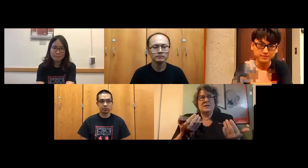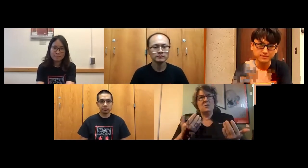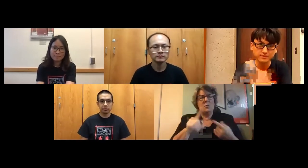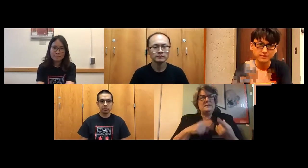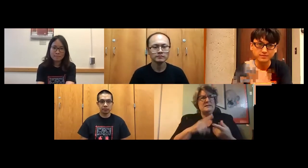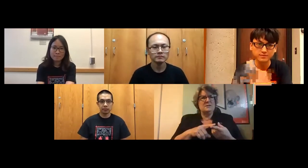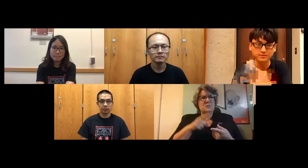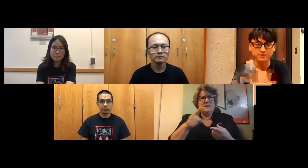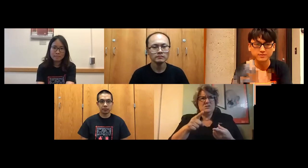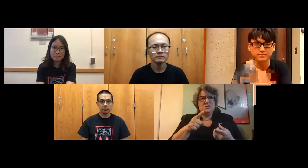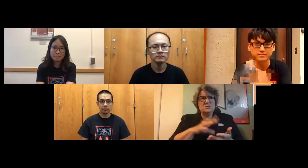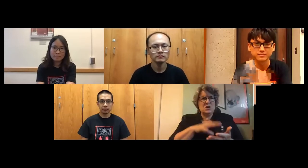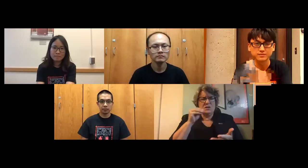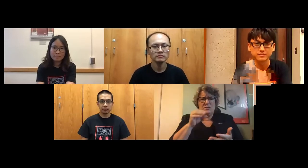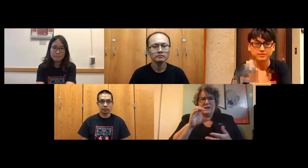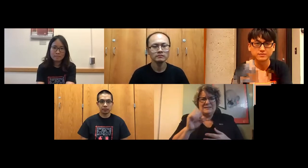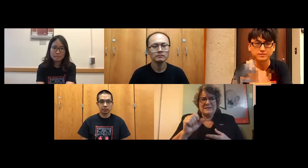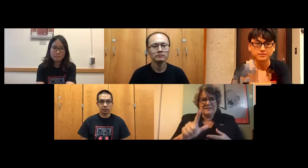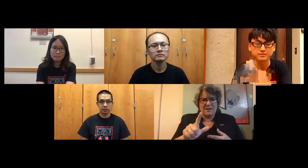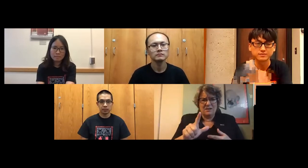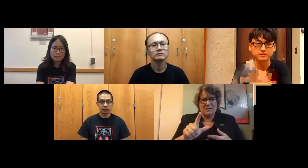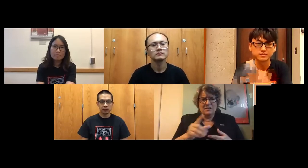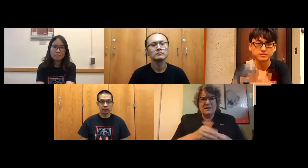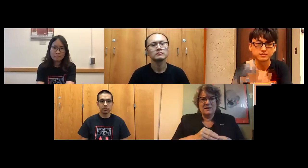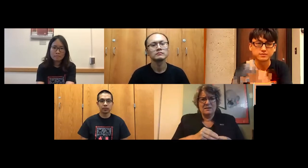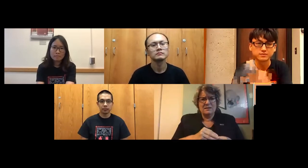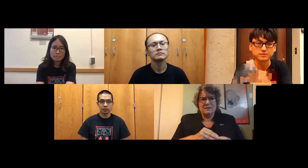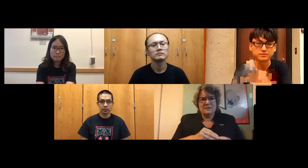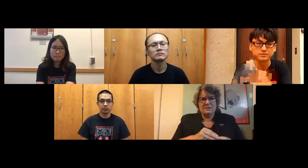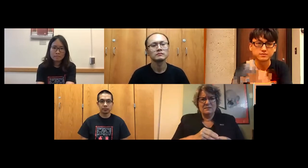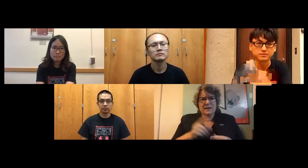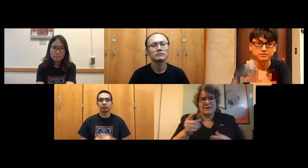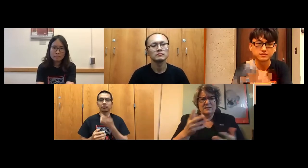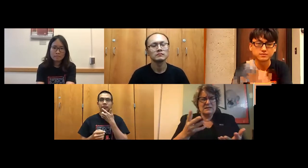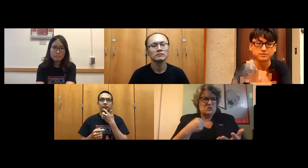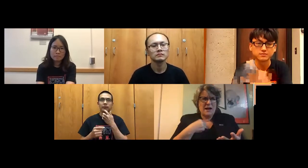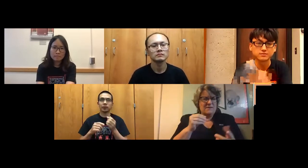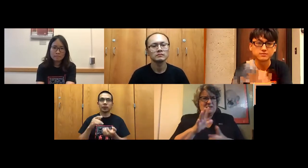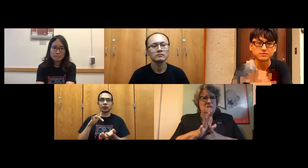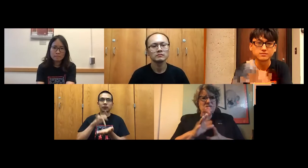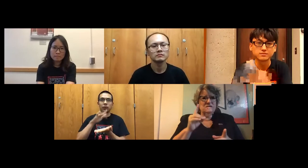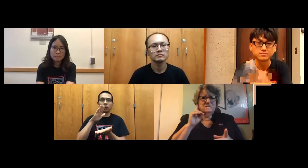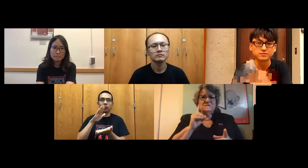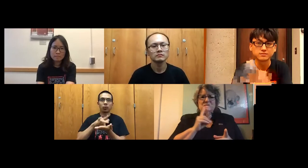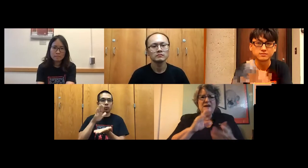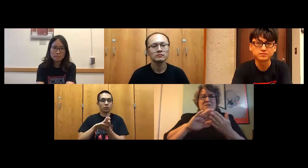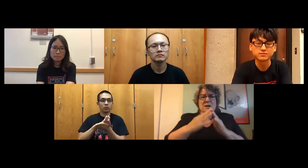when did you start learning CSL, and did you have exposure to deaf